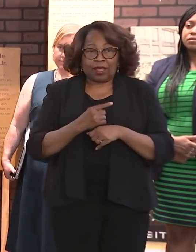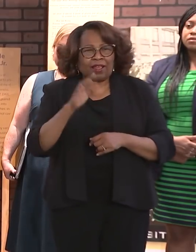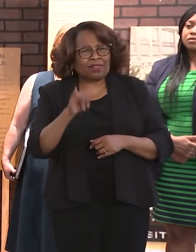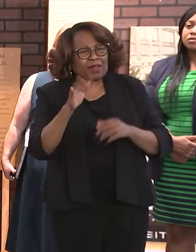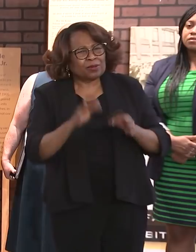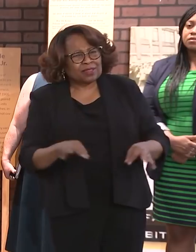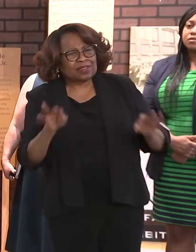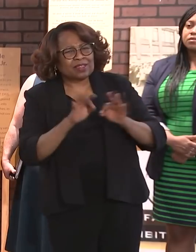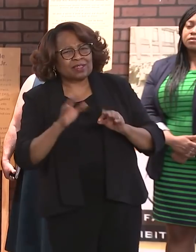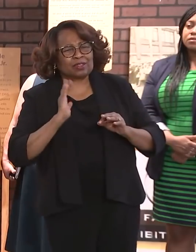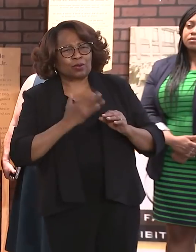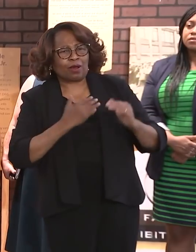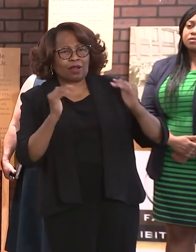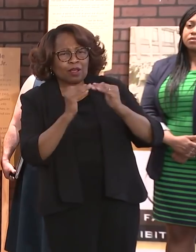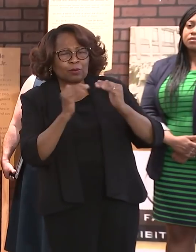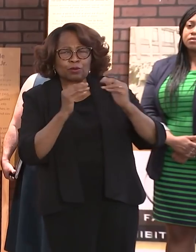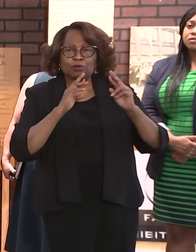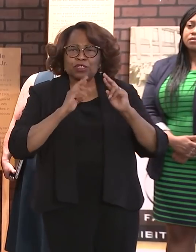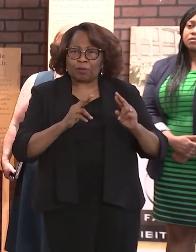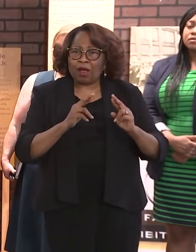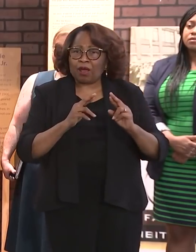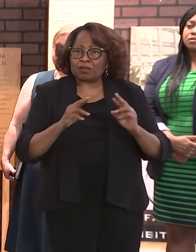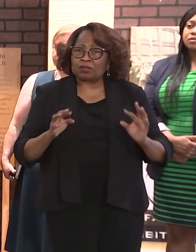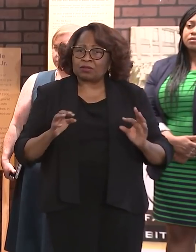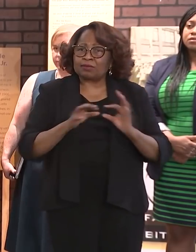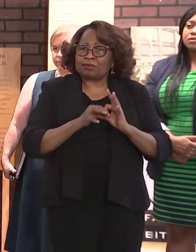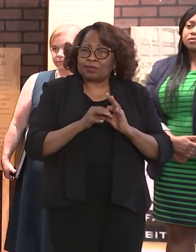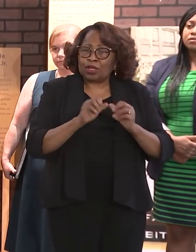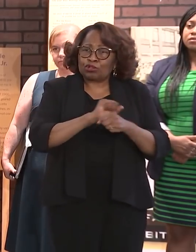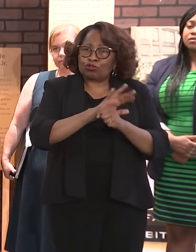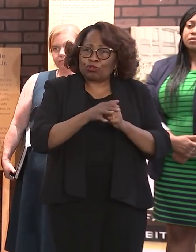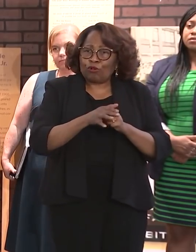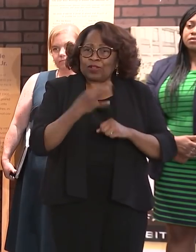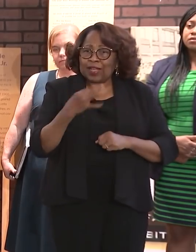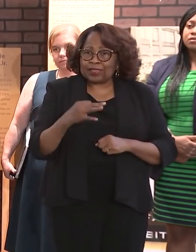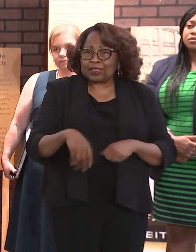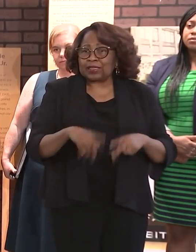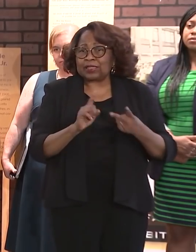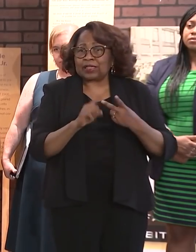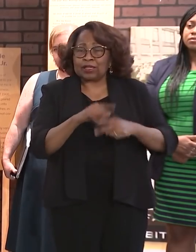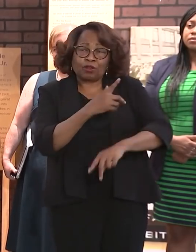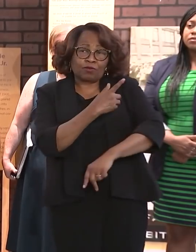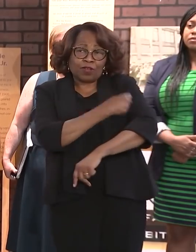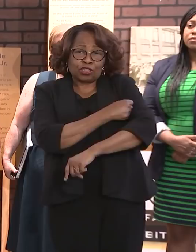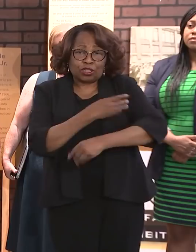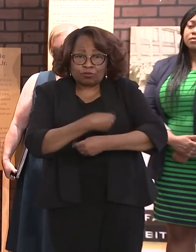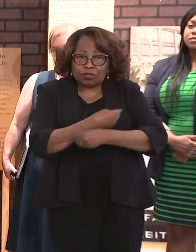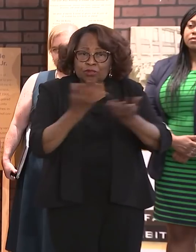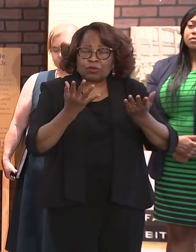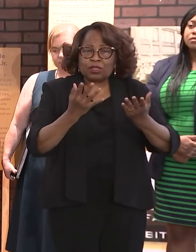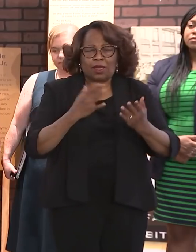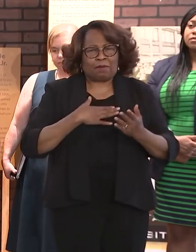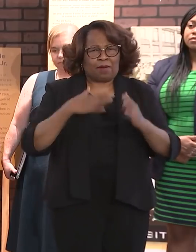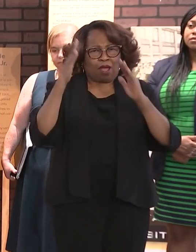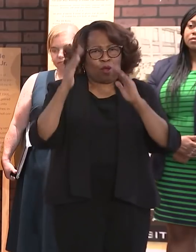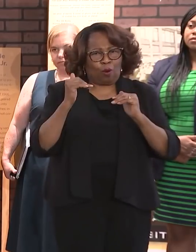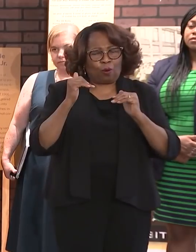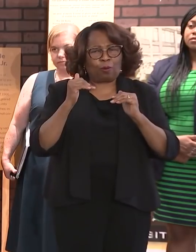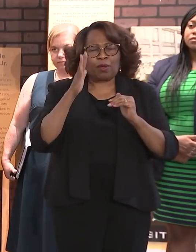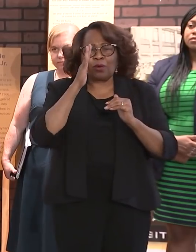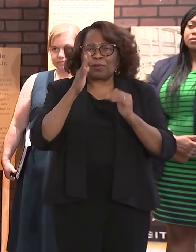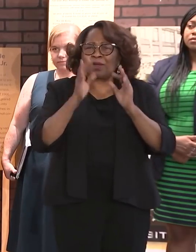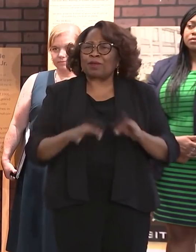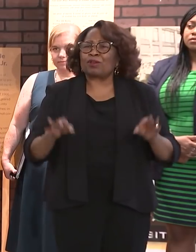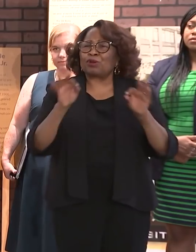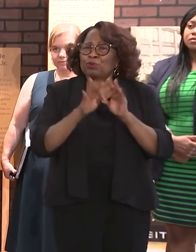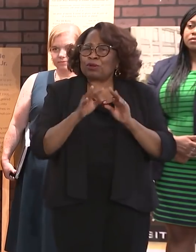key to our equitable response to COVID-19, vaccine distribution, and my hope is will be a